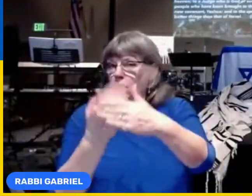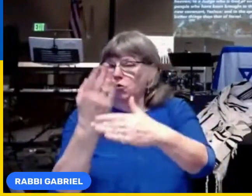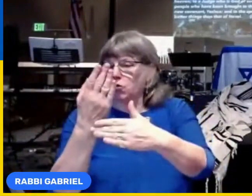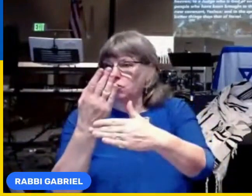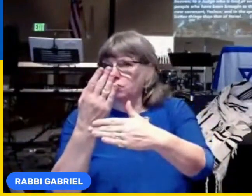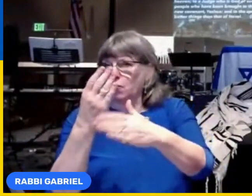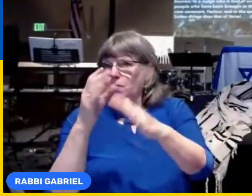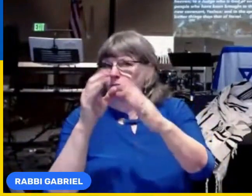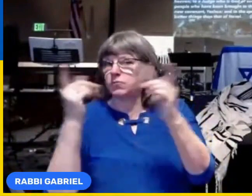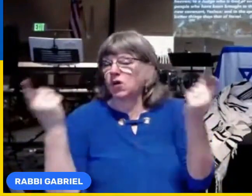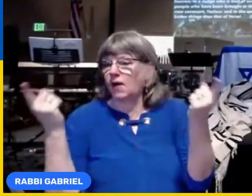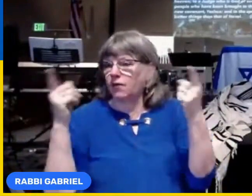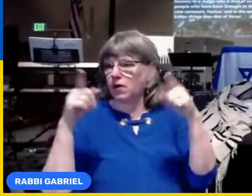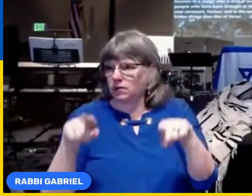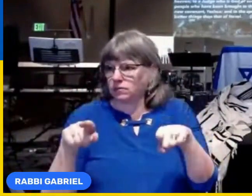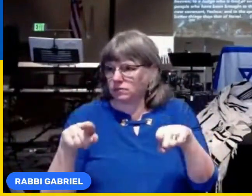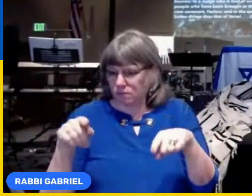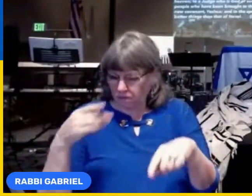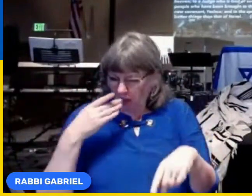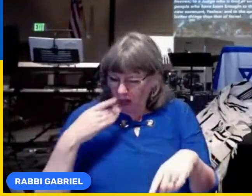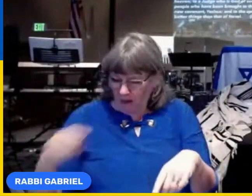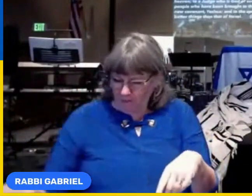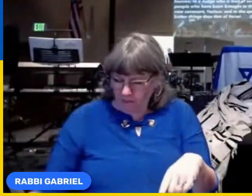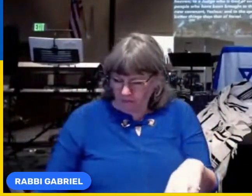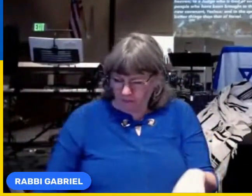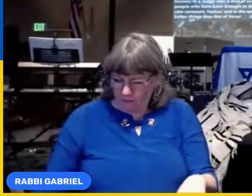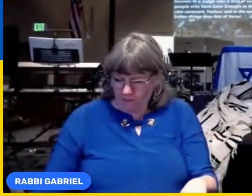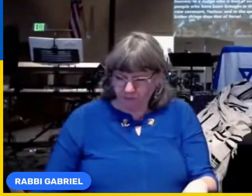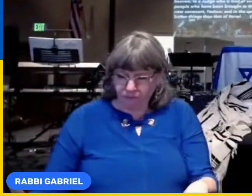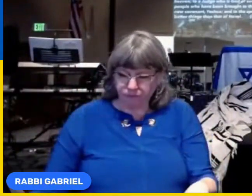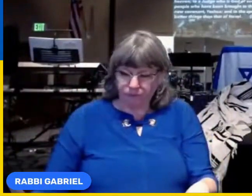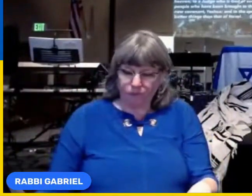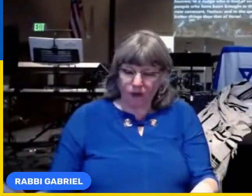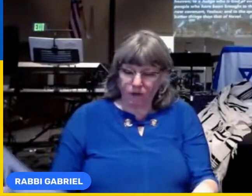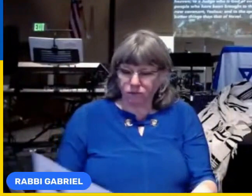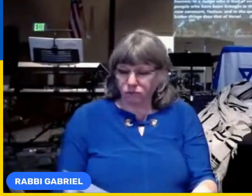the sprinkled blood that speaks better things than that of Abel.